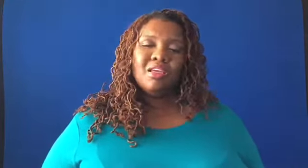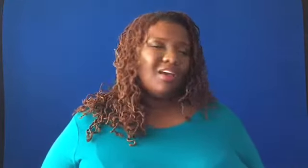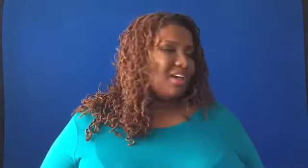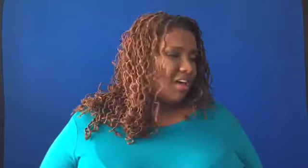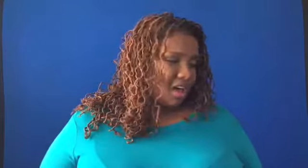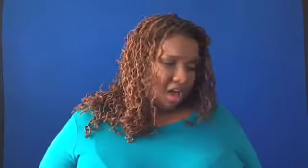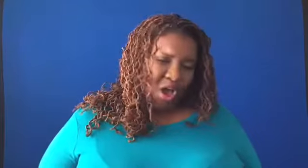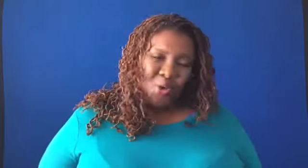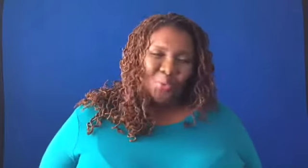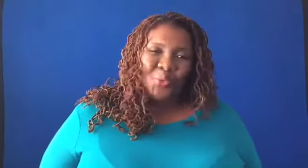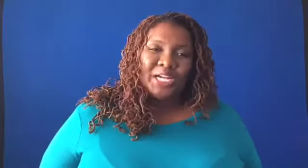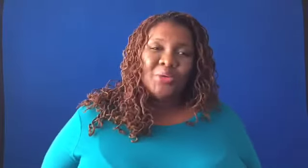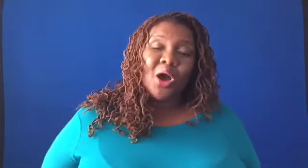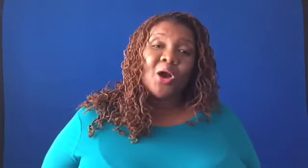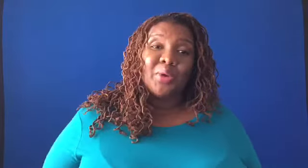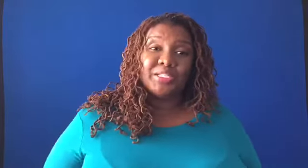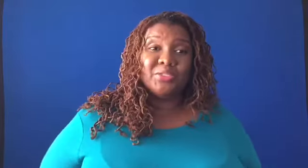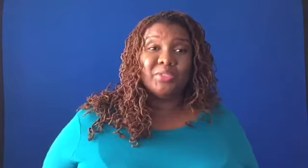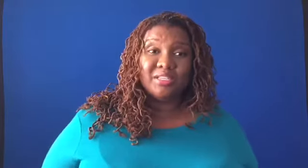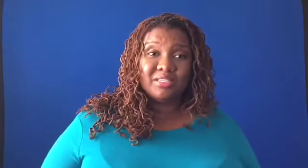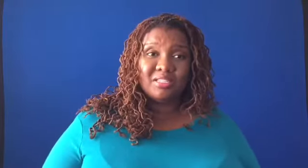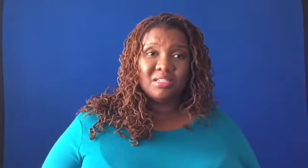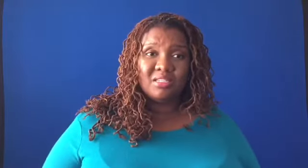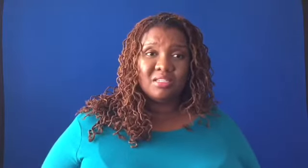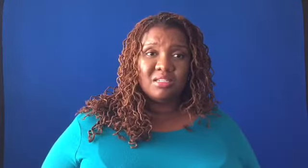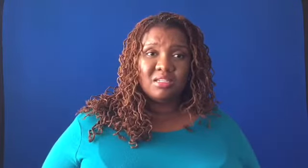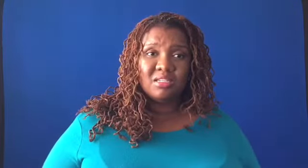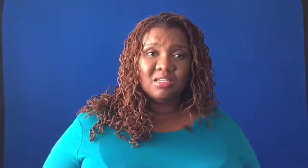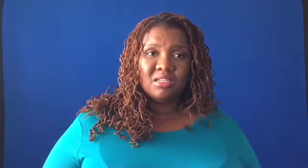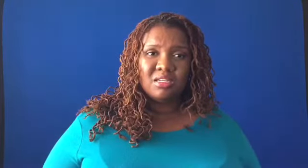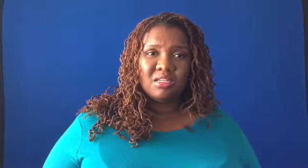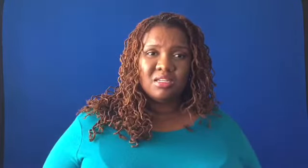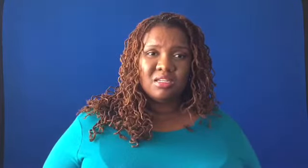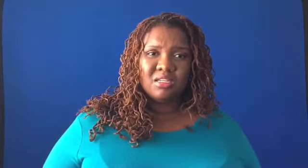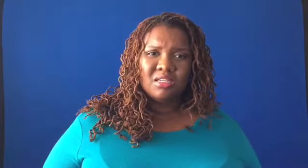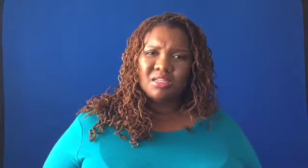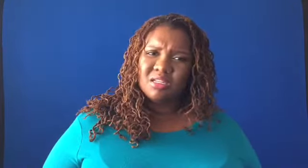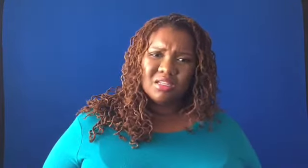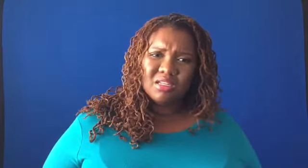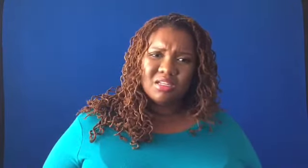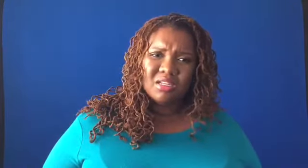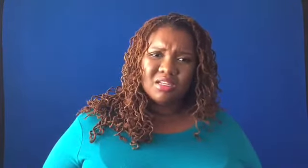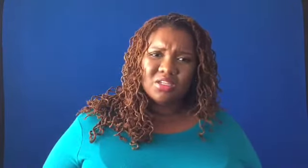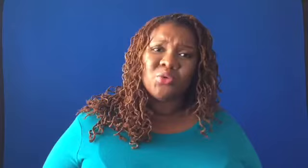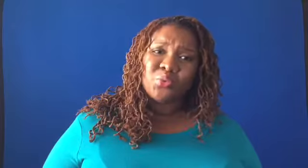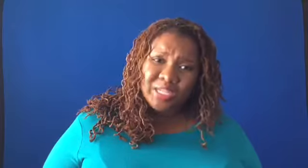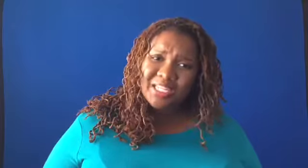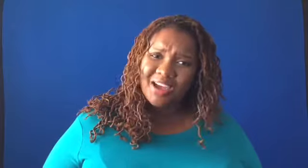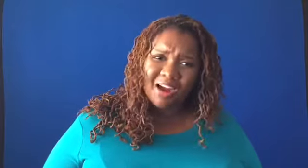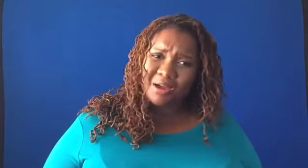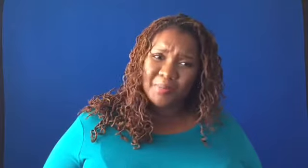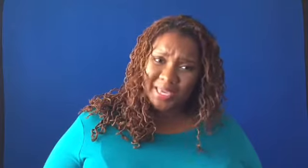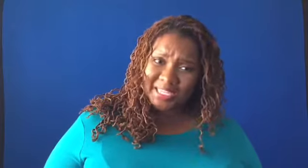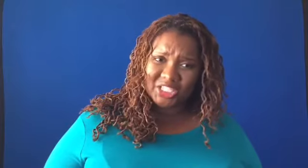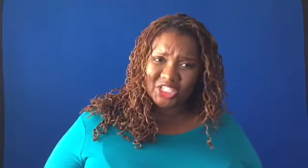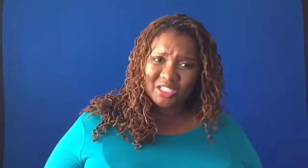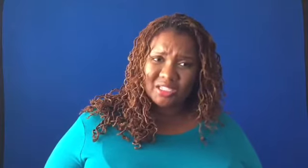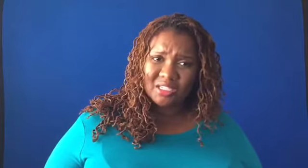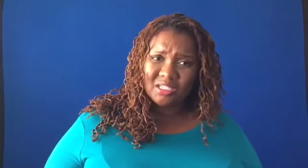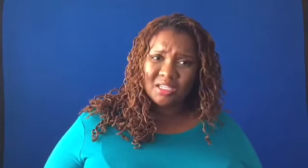climbed out of. Why do you always do this? Do what? You really are a bitch. Get